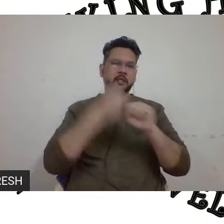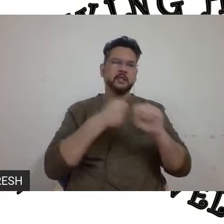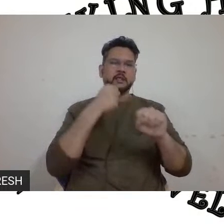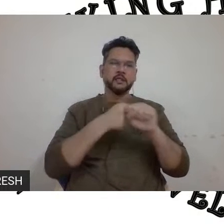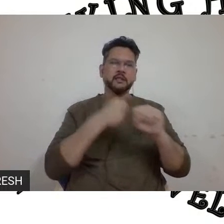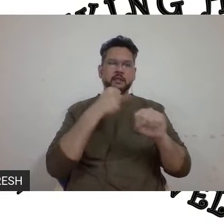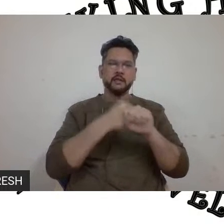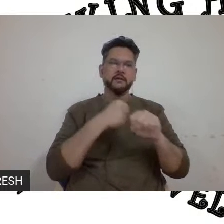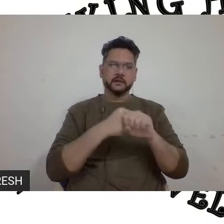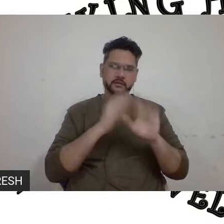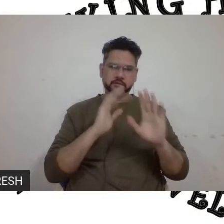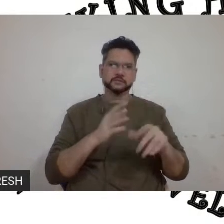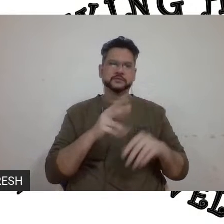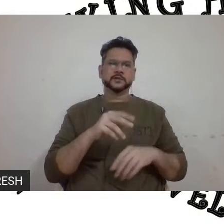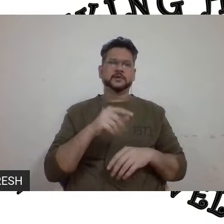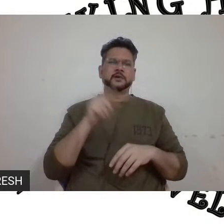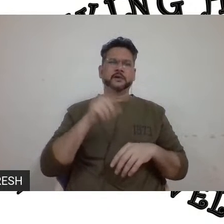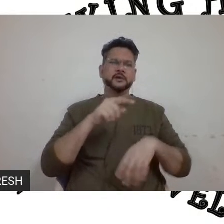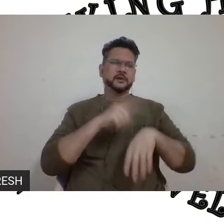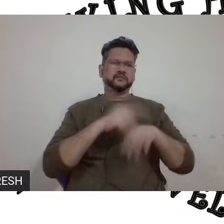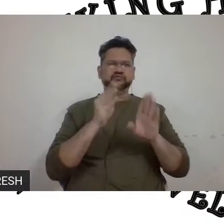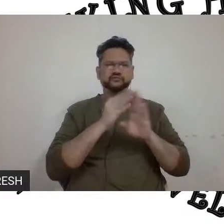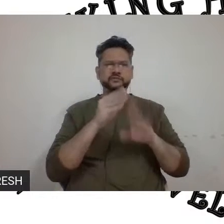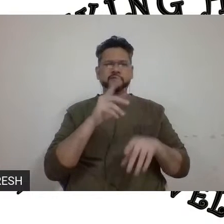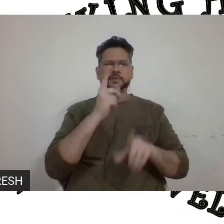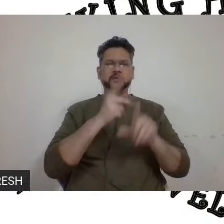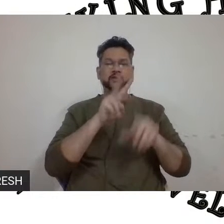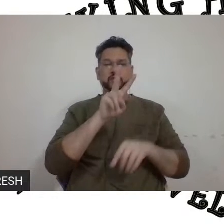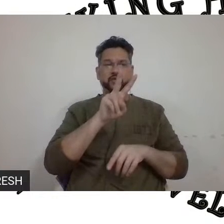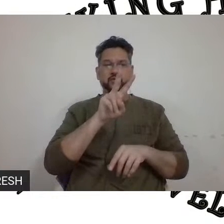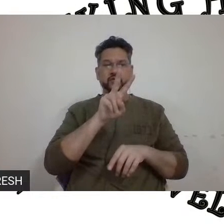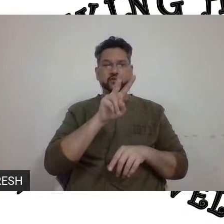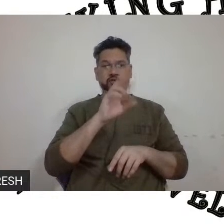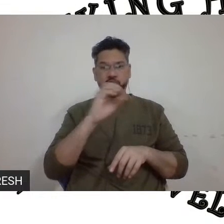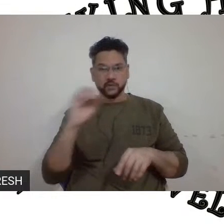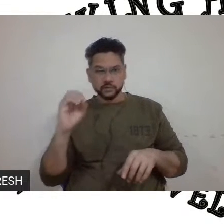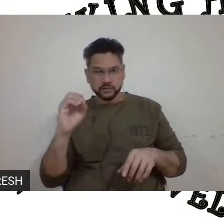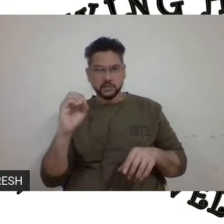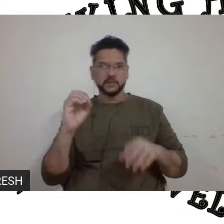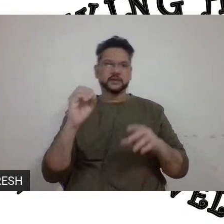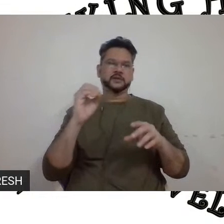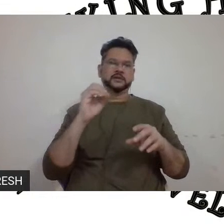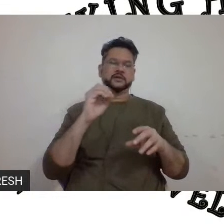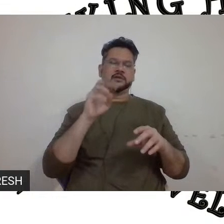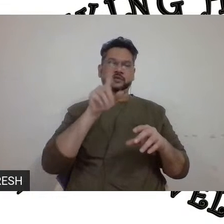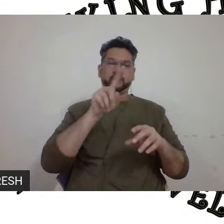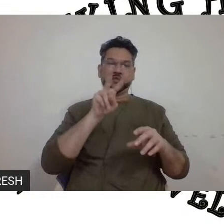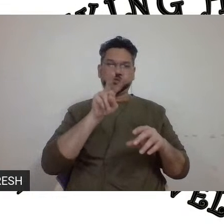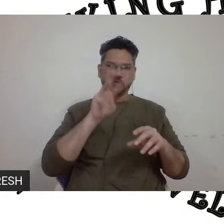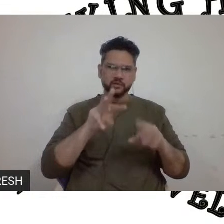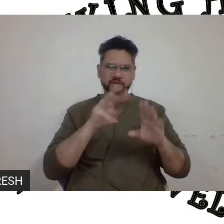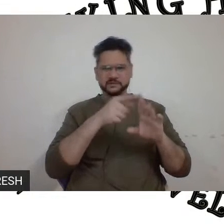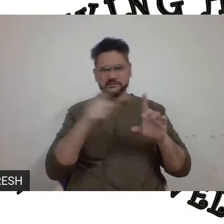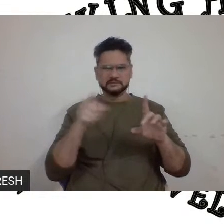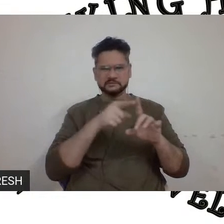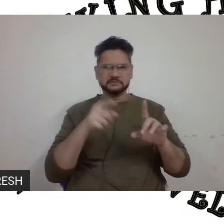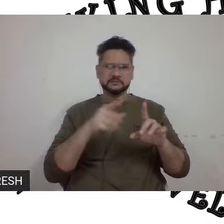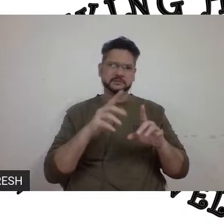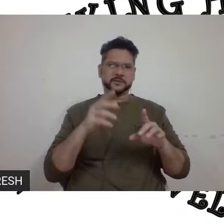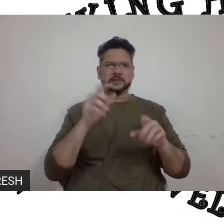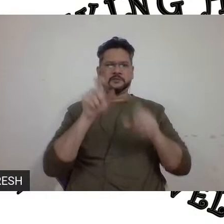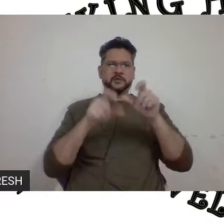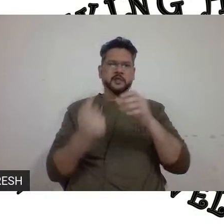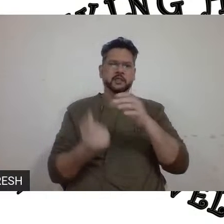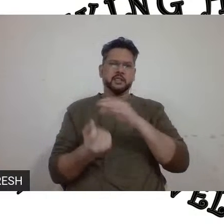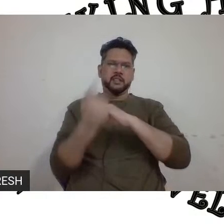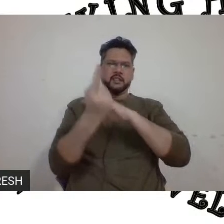but it's only been, say, in the last 10 to 12 years that we see a lot of people coming in the government sector